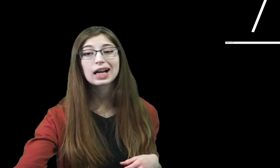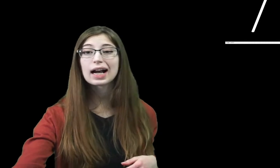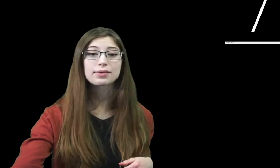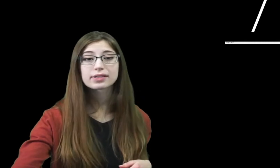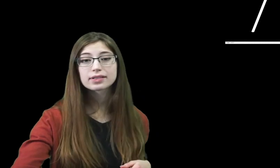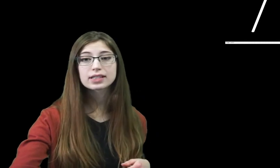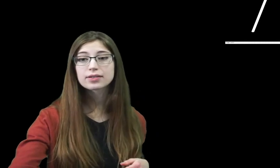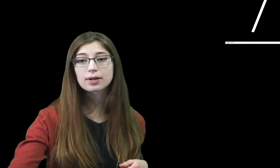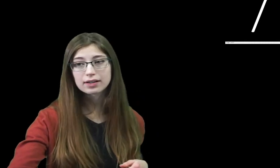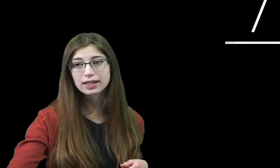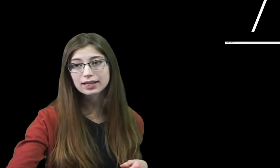I was going to teach it wrong again.